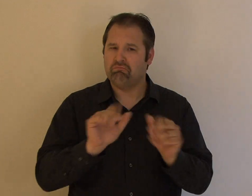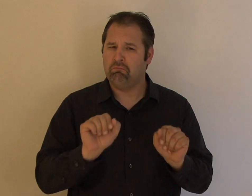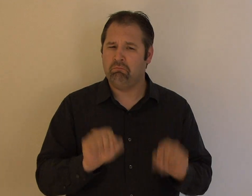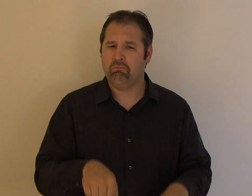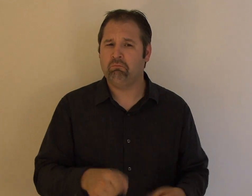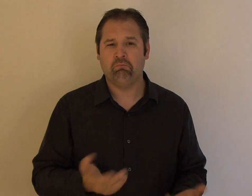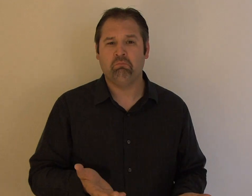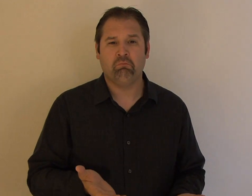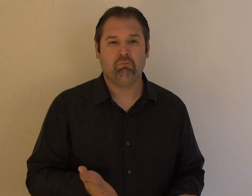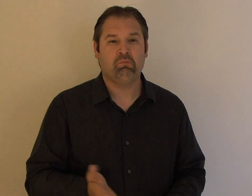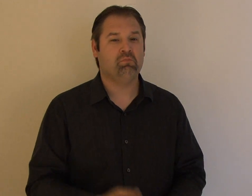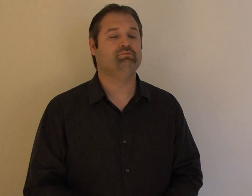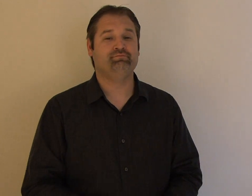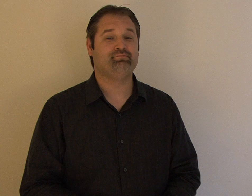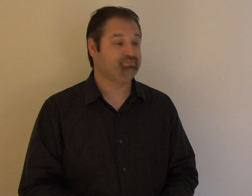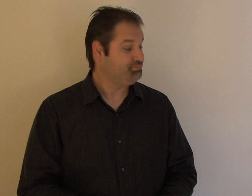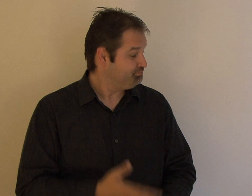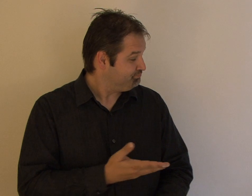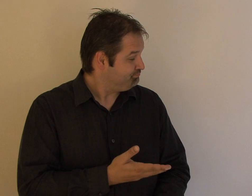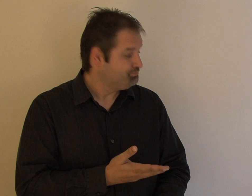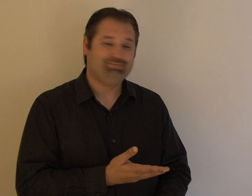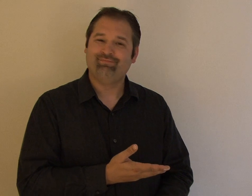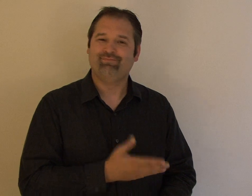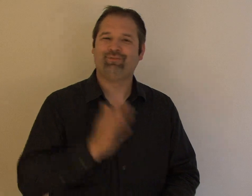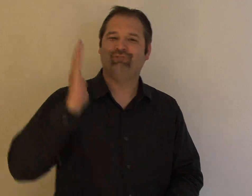The high school you attended, or maybe college alumni.